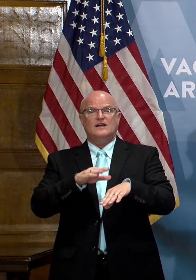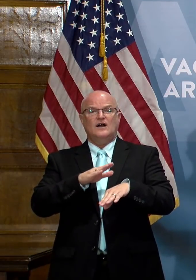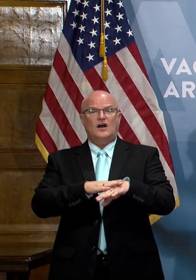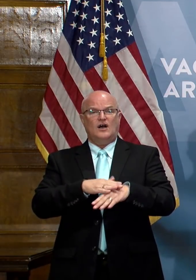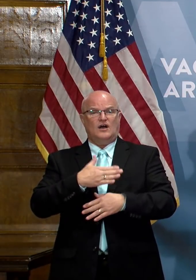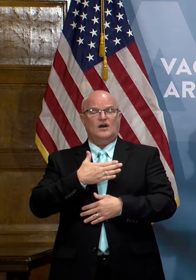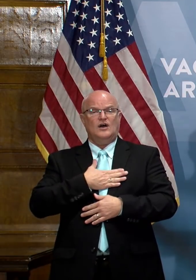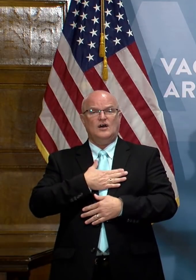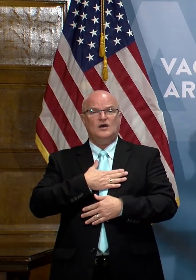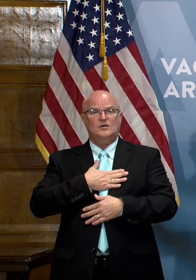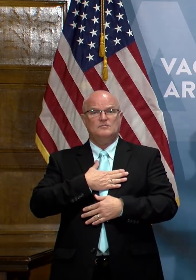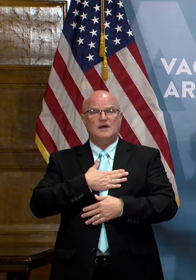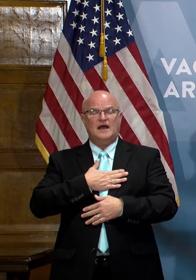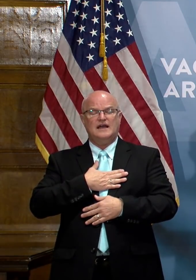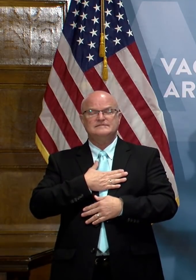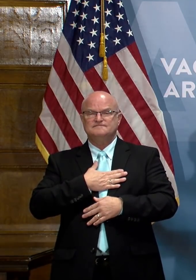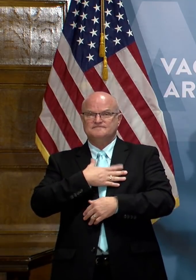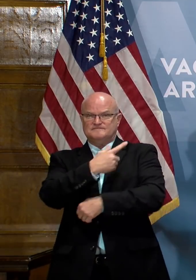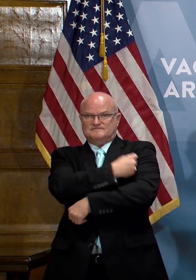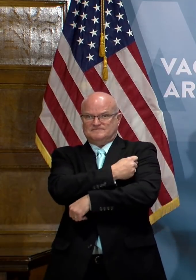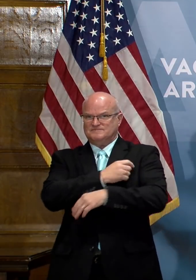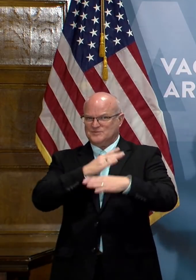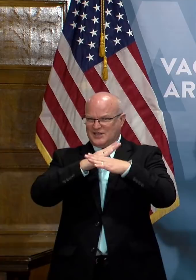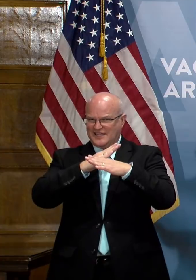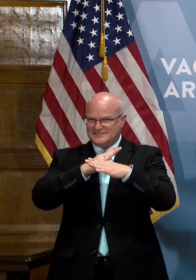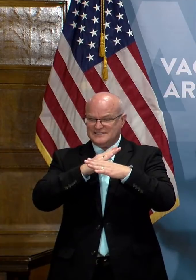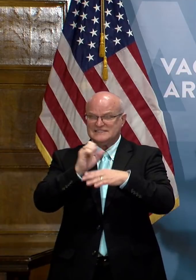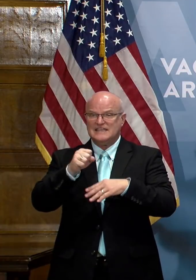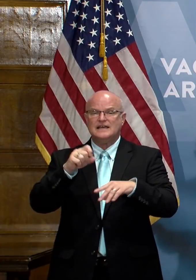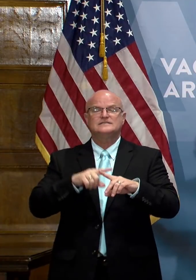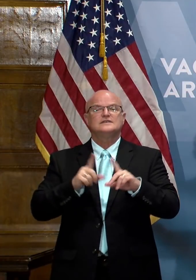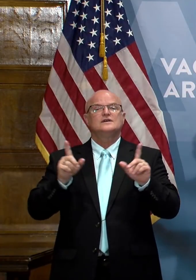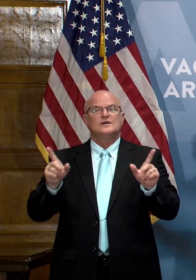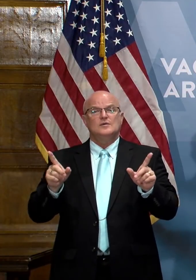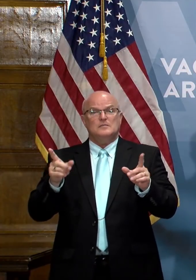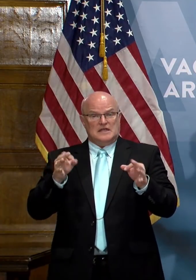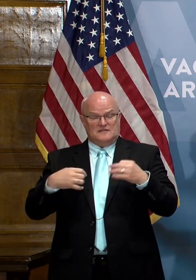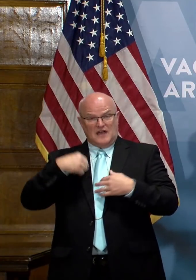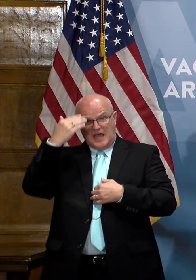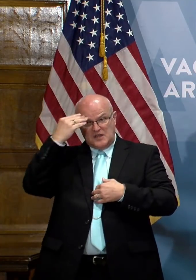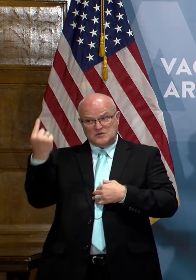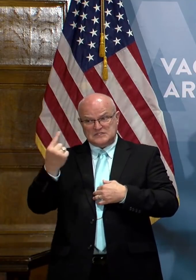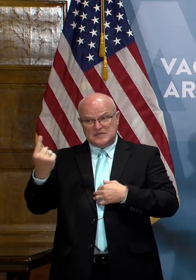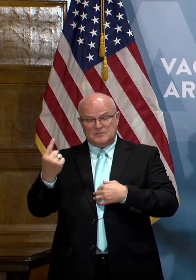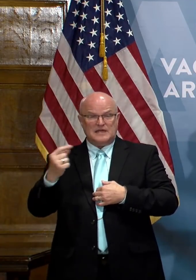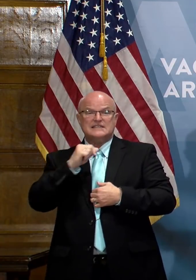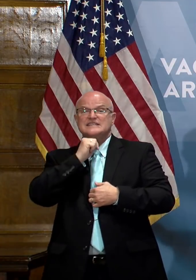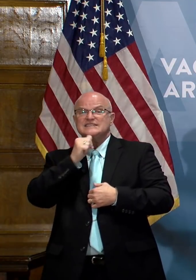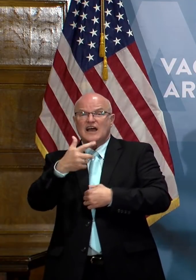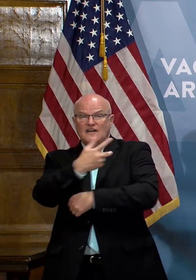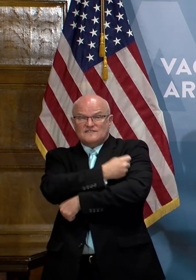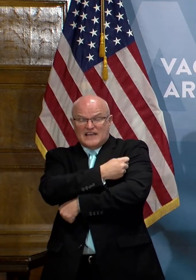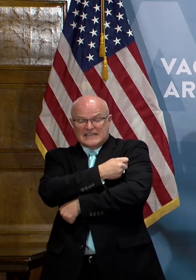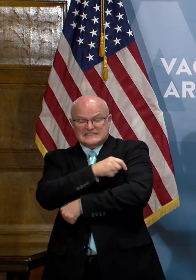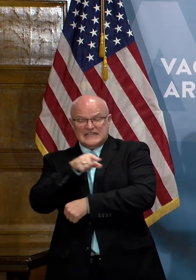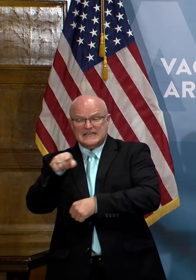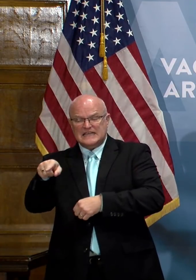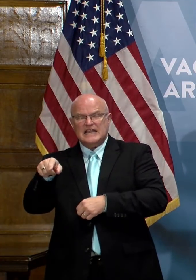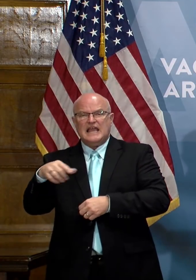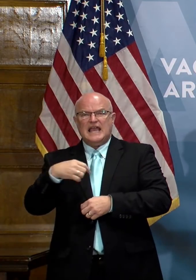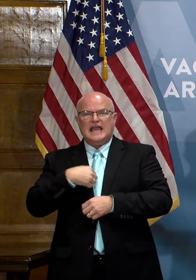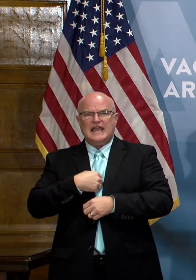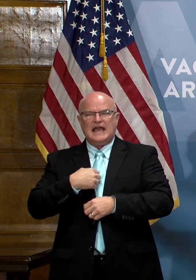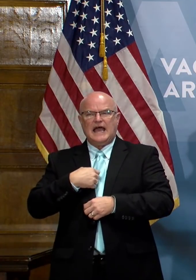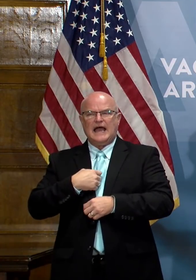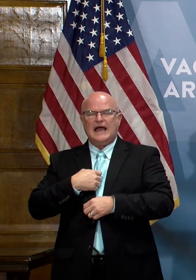on my immunity from vaccination. But if I know somebody has not been vaccinated, then I